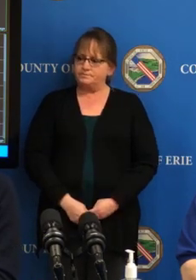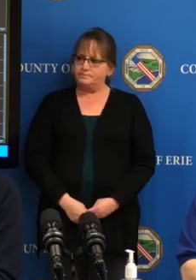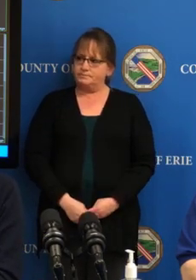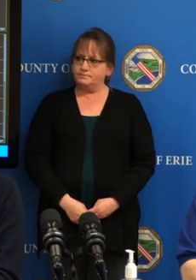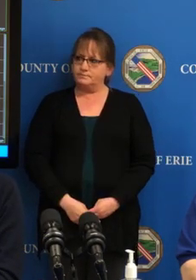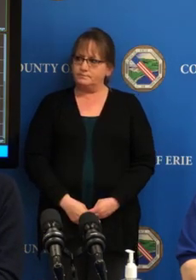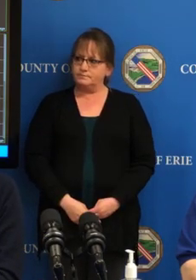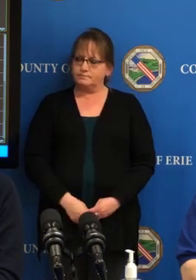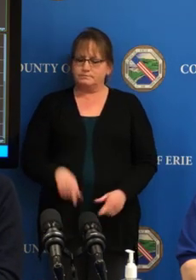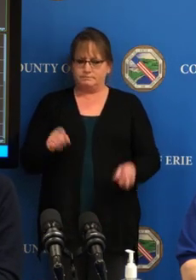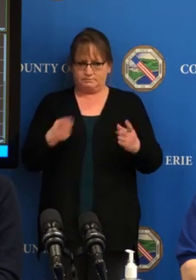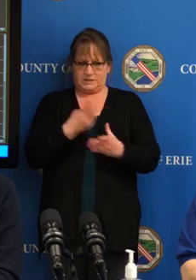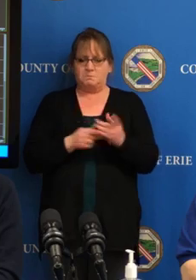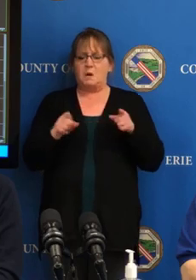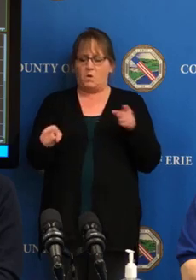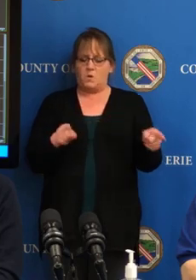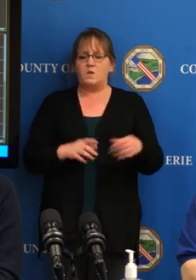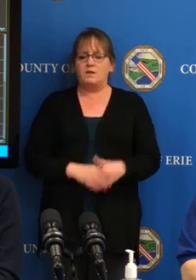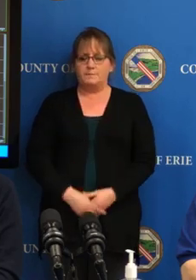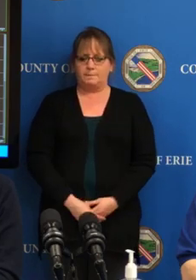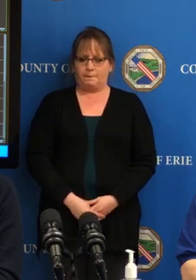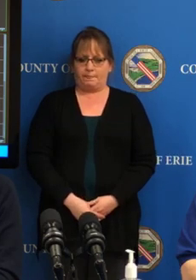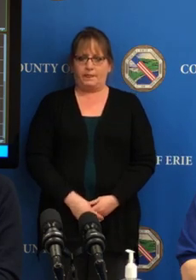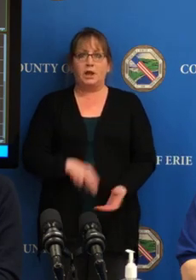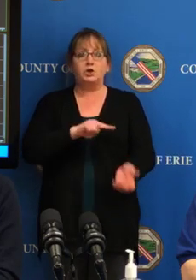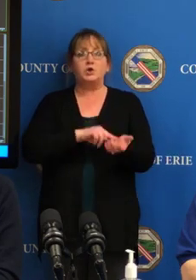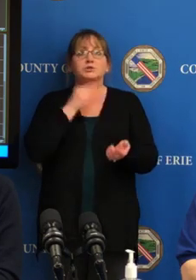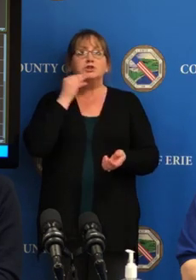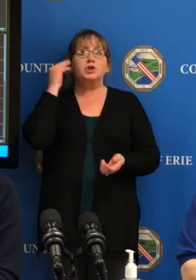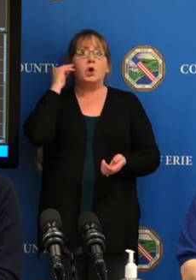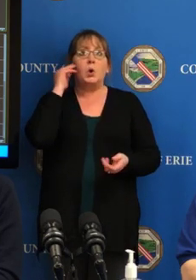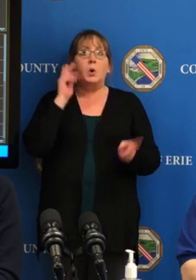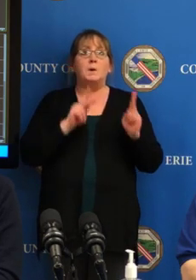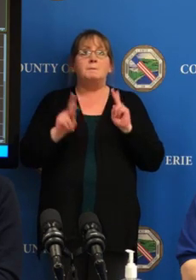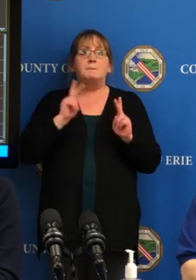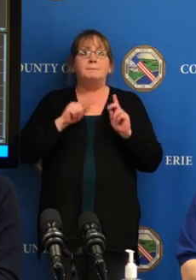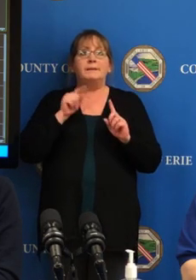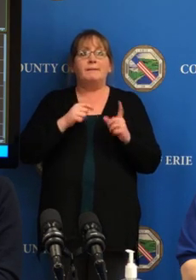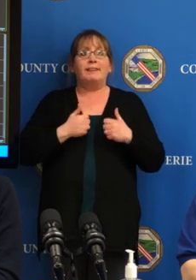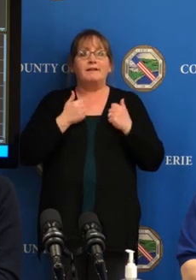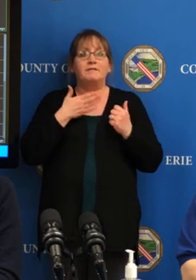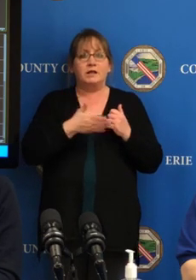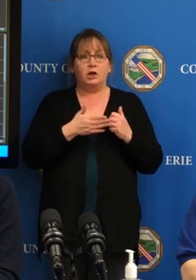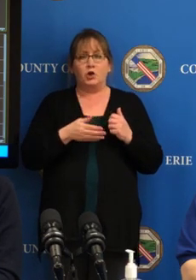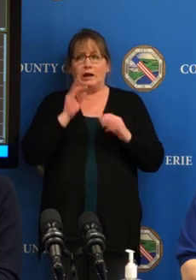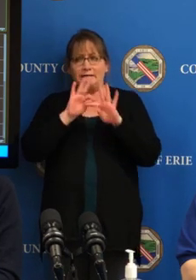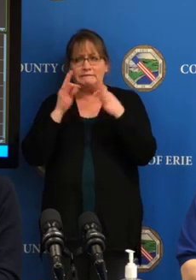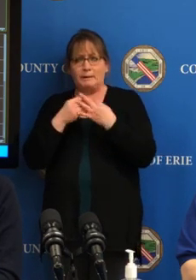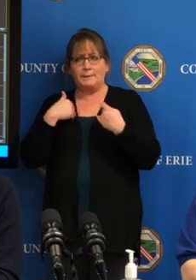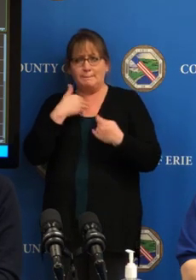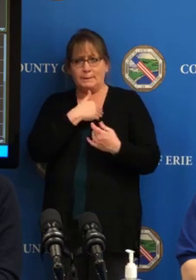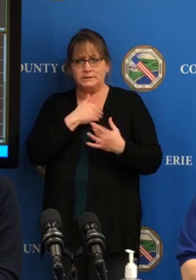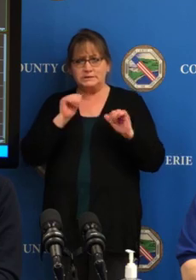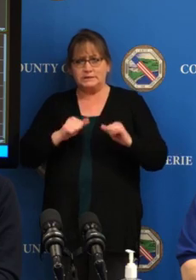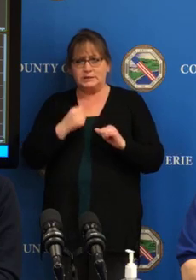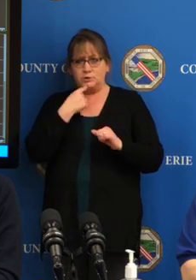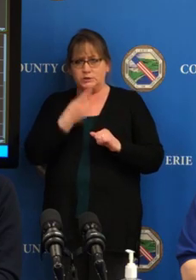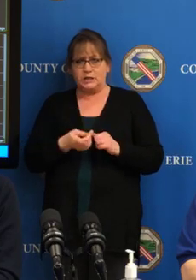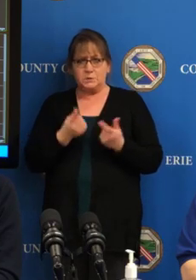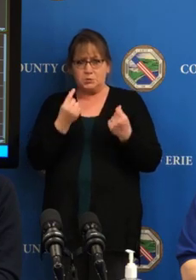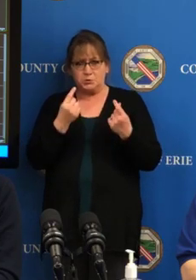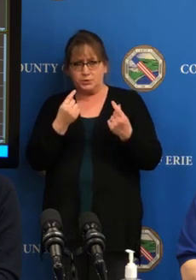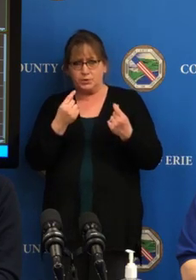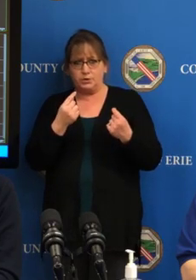can be directed to both Mark and Commissioner Shank. Nursing home residents, family members of nursing homes, can you give these people some advice, some reassurances, anything they can